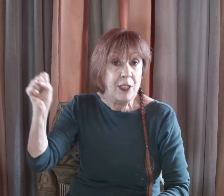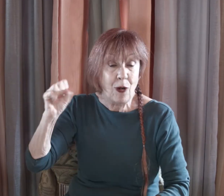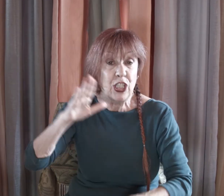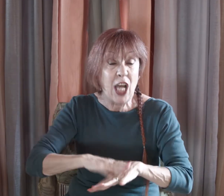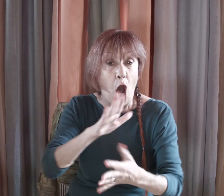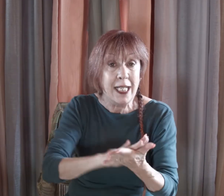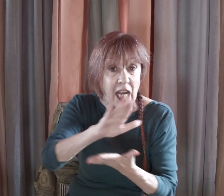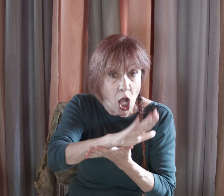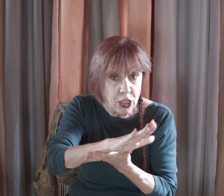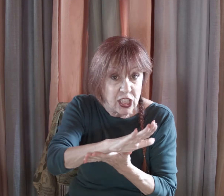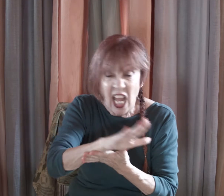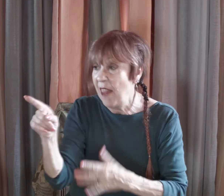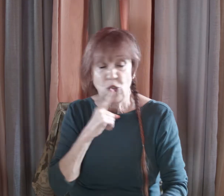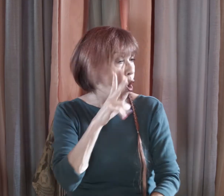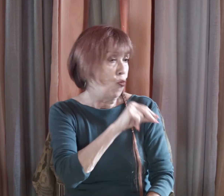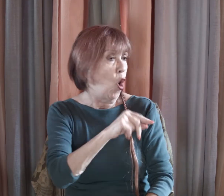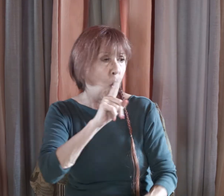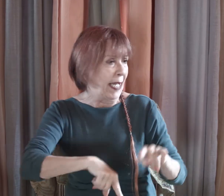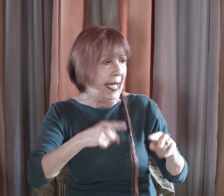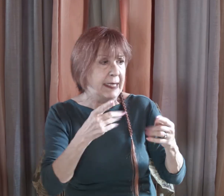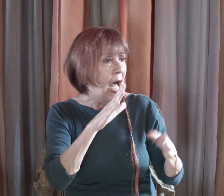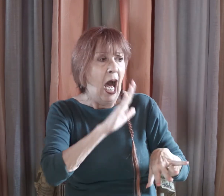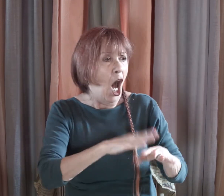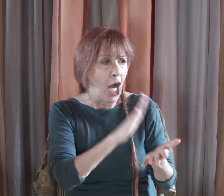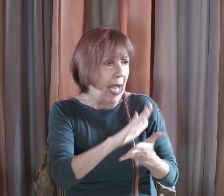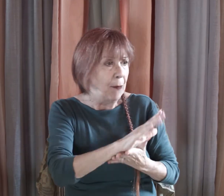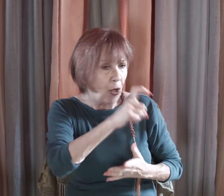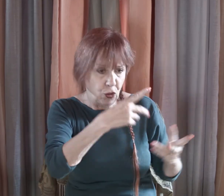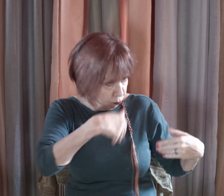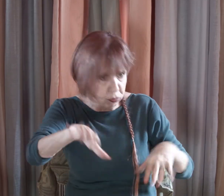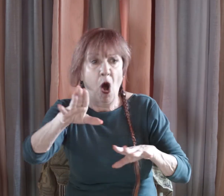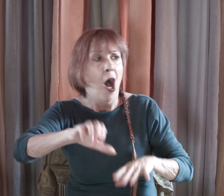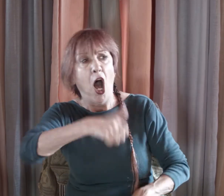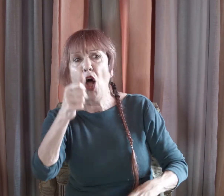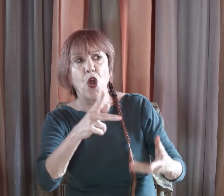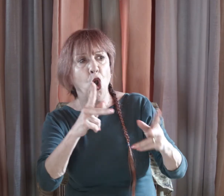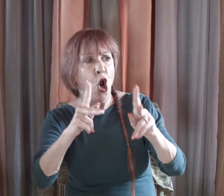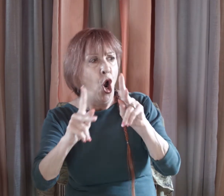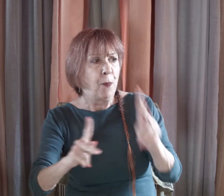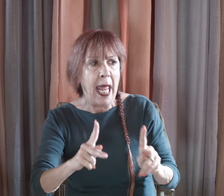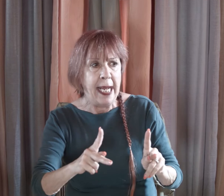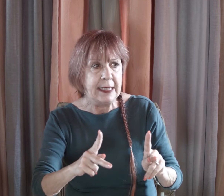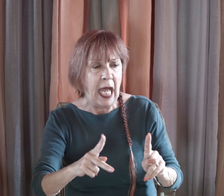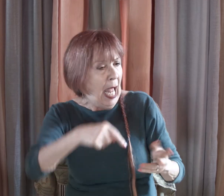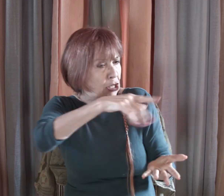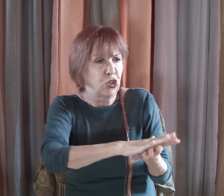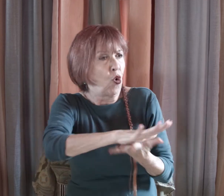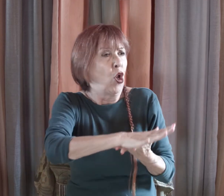they were saying, you can't have that talk. You can't do that here. You got to go somewhere else to talk about the politics. This is a space that's politics free.